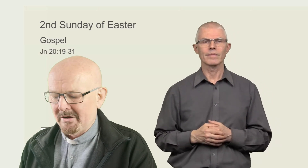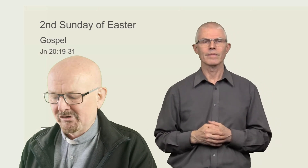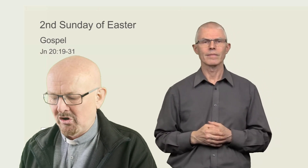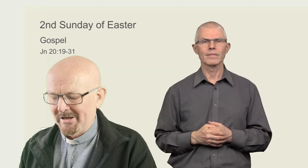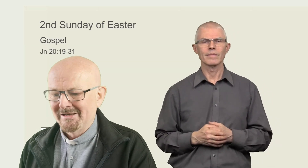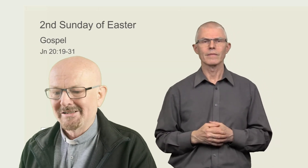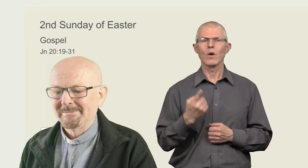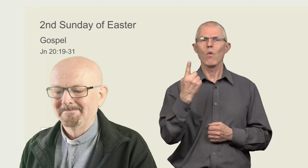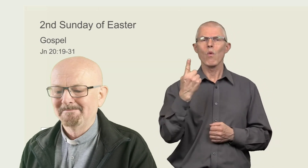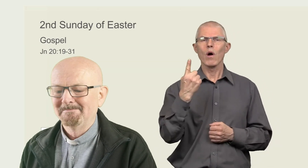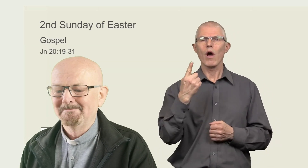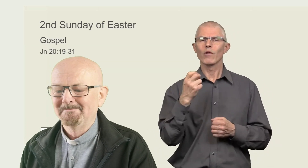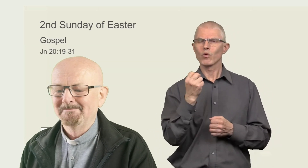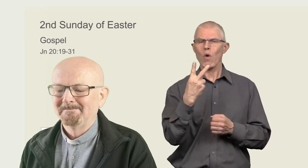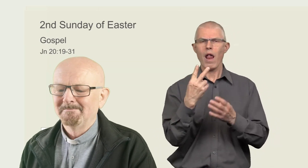Now Thomas,